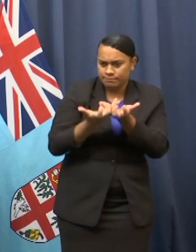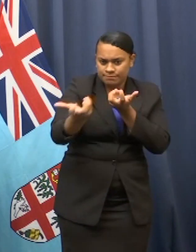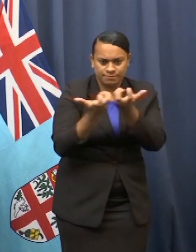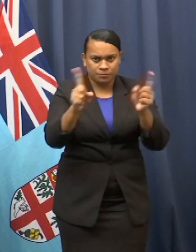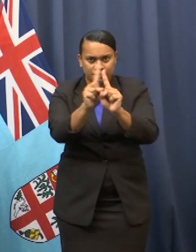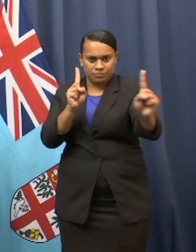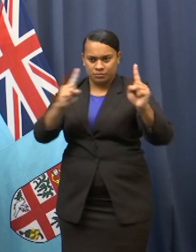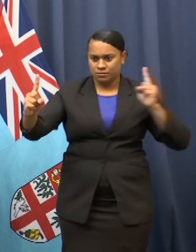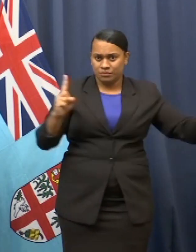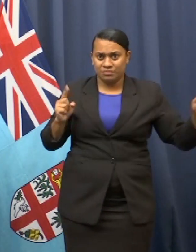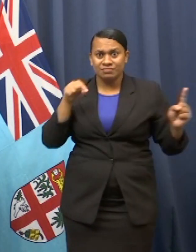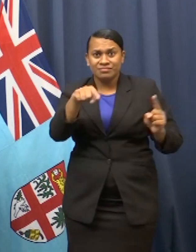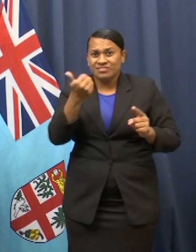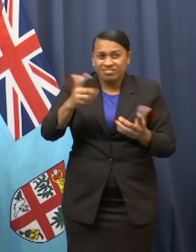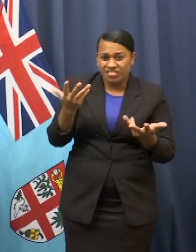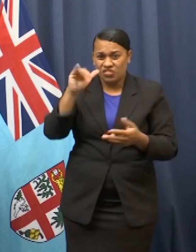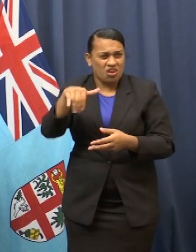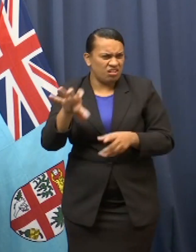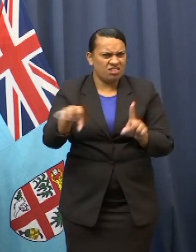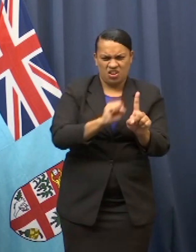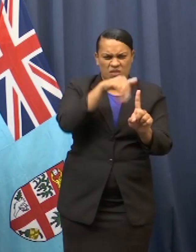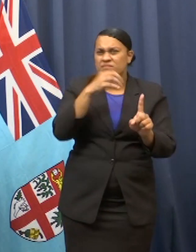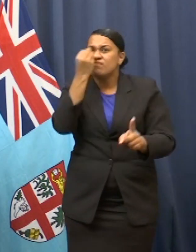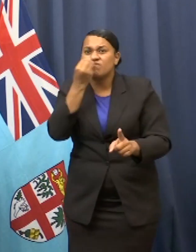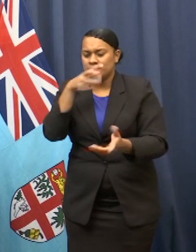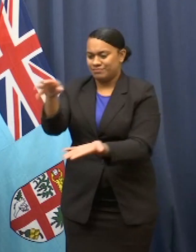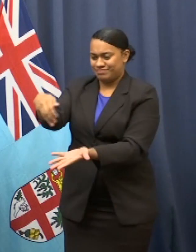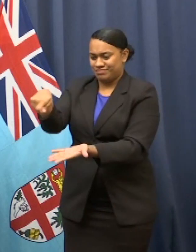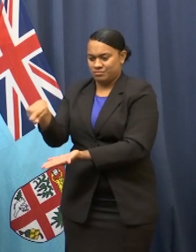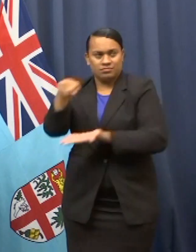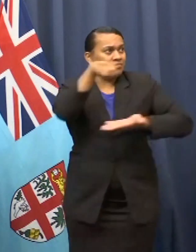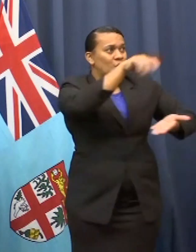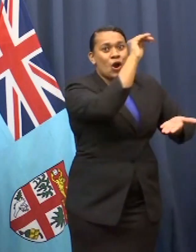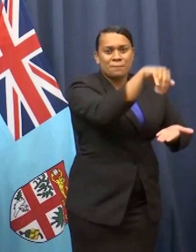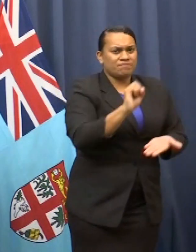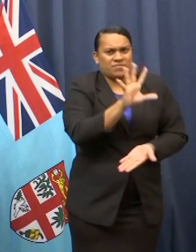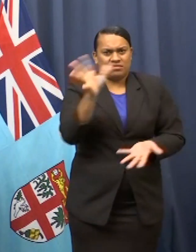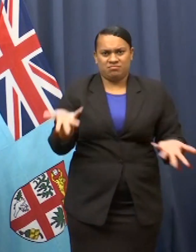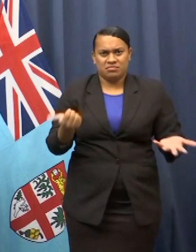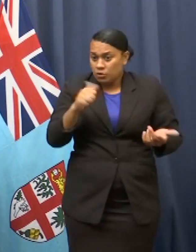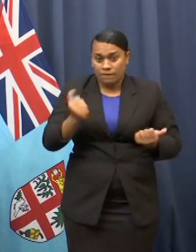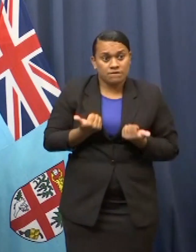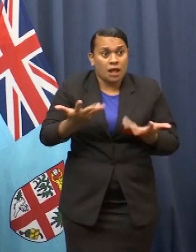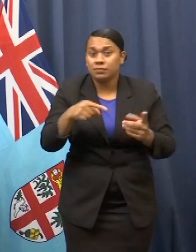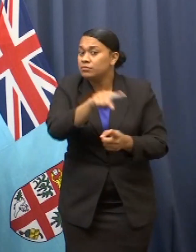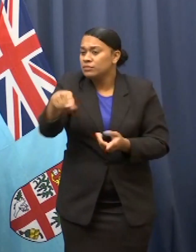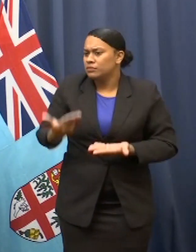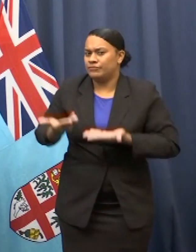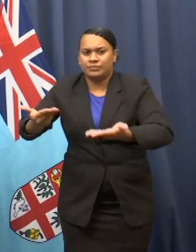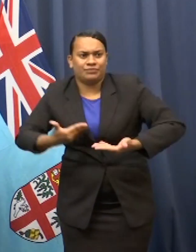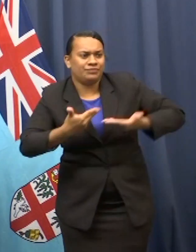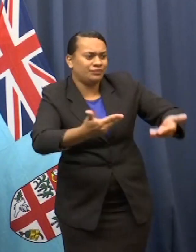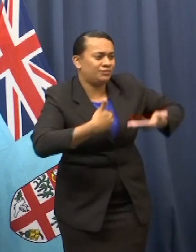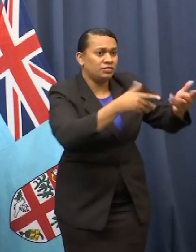delivery. For those who already offer takeaway or delivery, do it more. For all others, try offering this